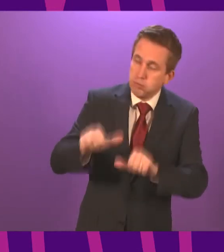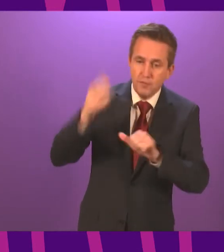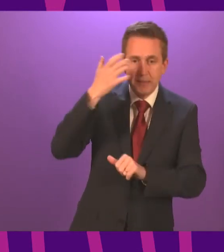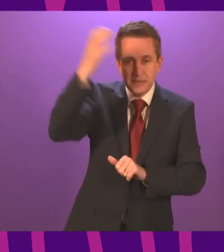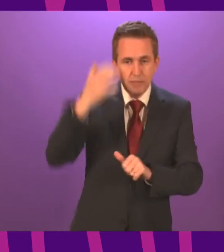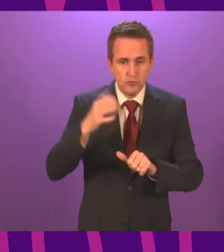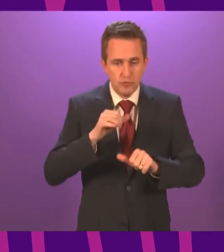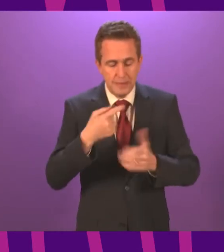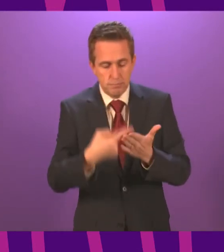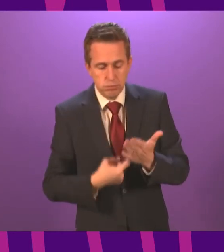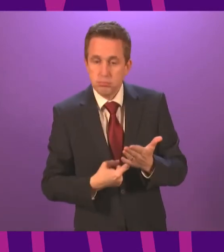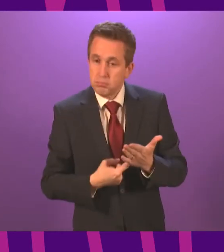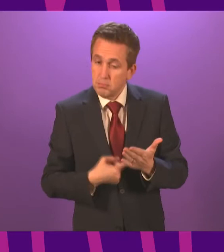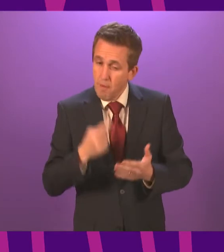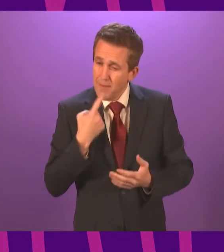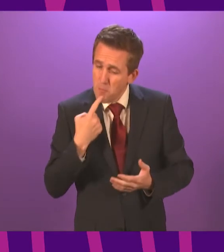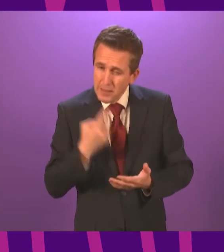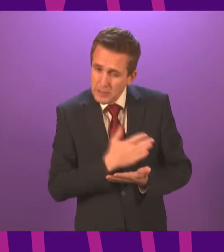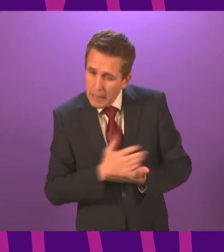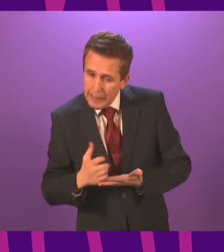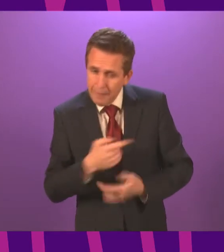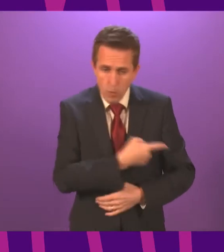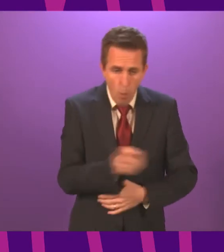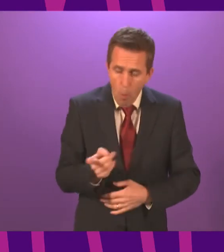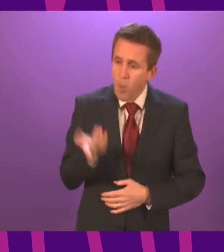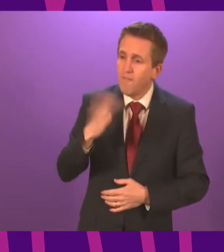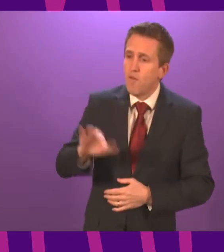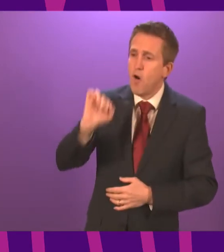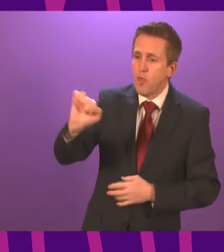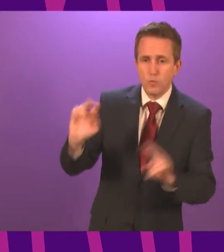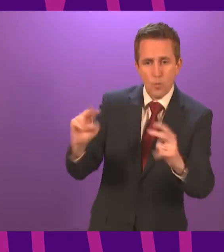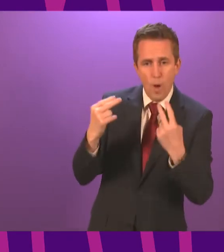this clarification is of assistance to members and to our constituents.